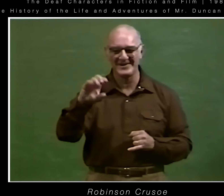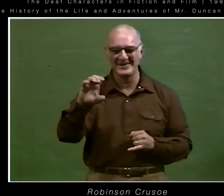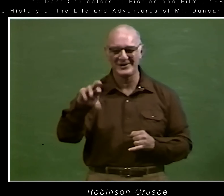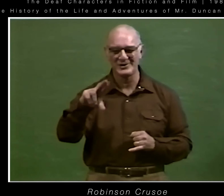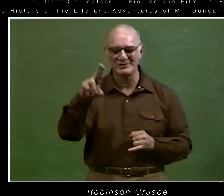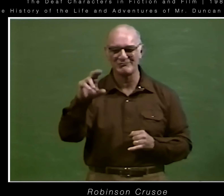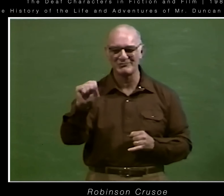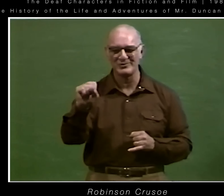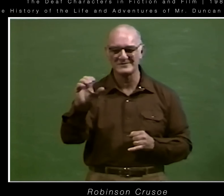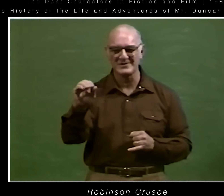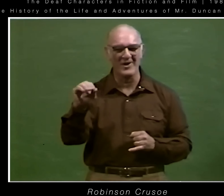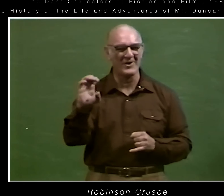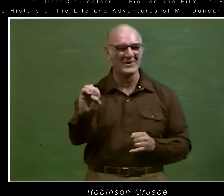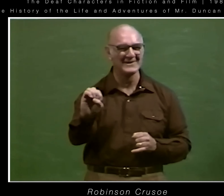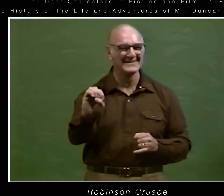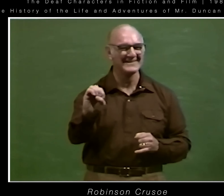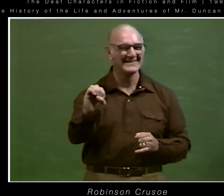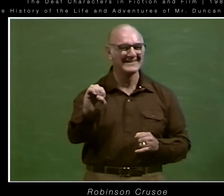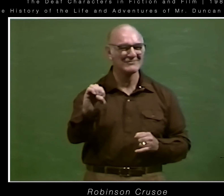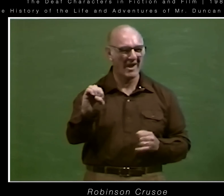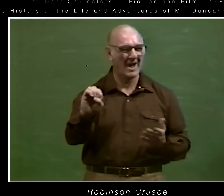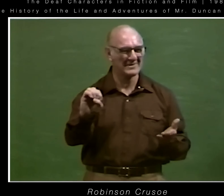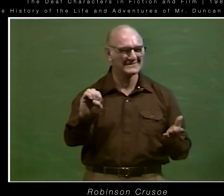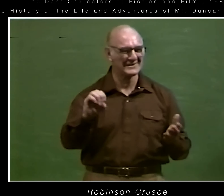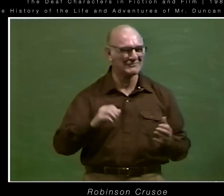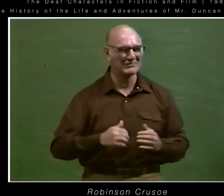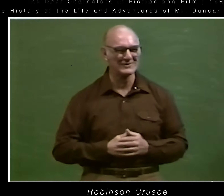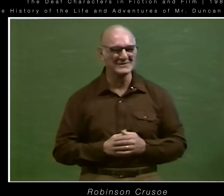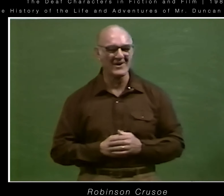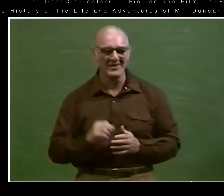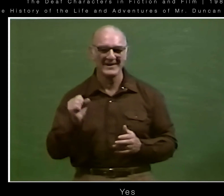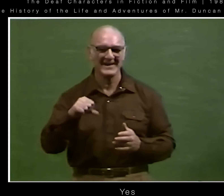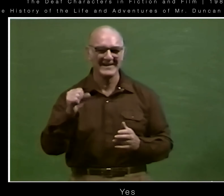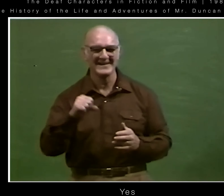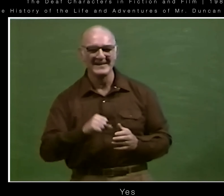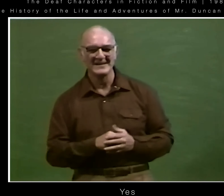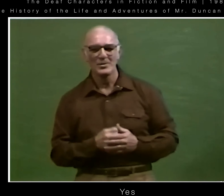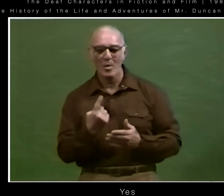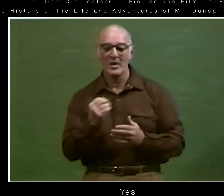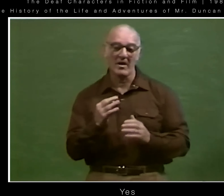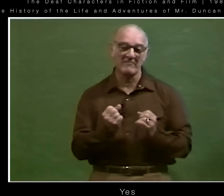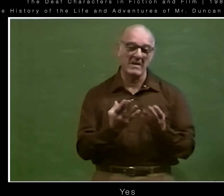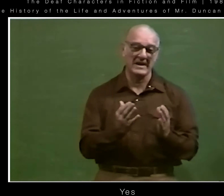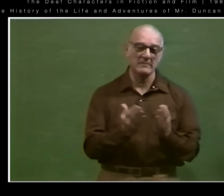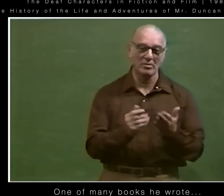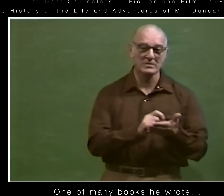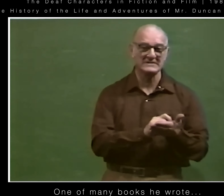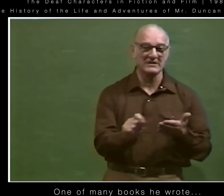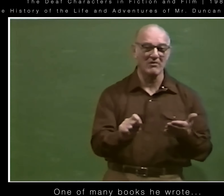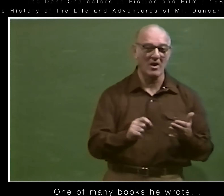Robinson Crusoe. Robinson Crusoe. Yeah. One of many books he wrote.